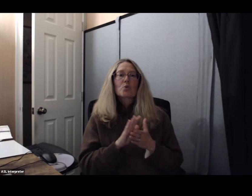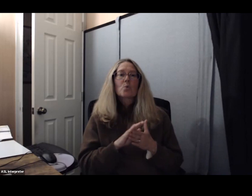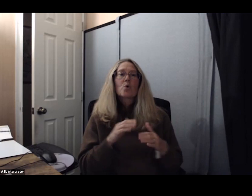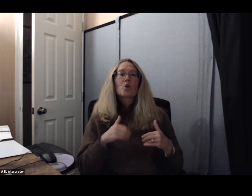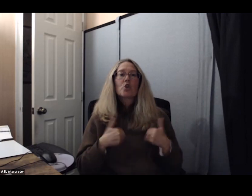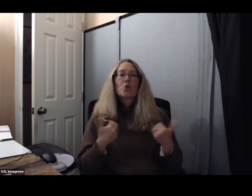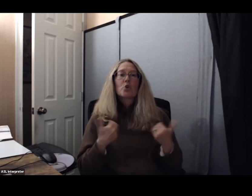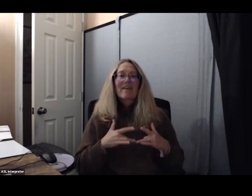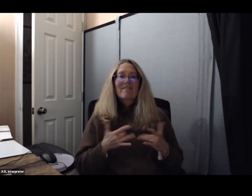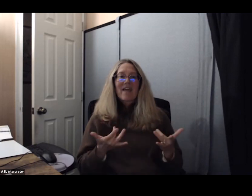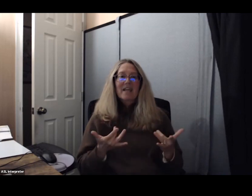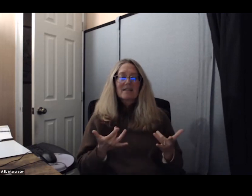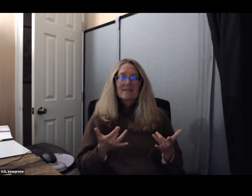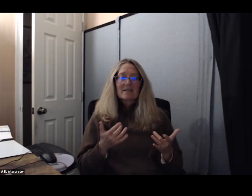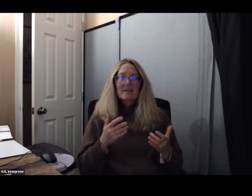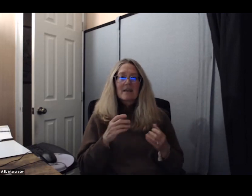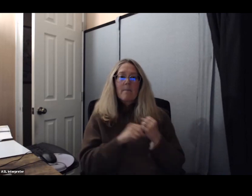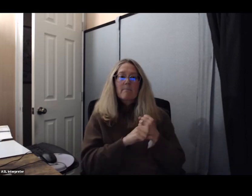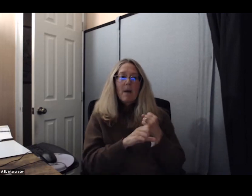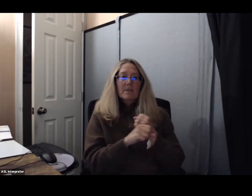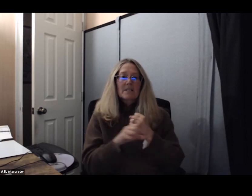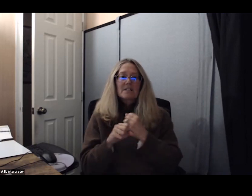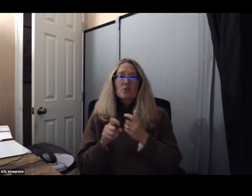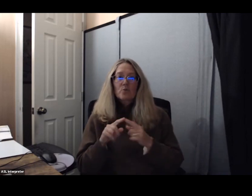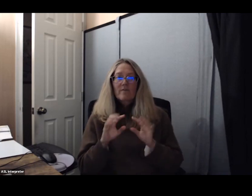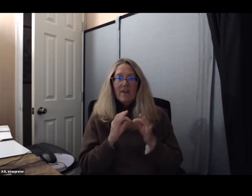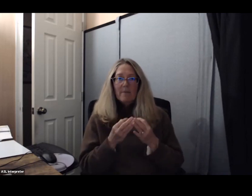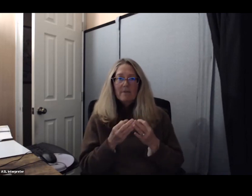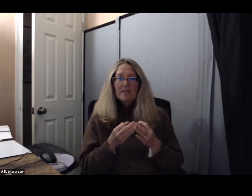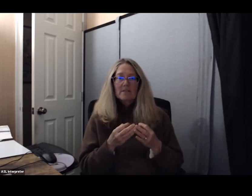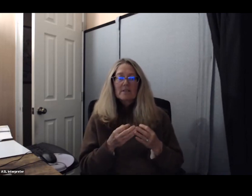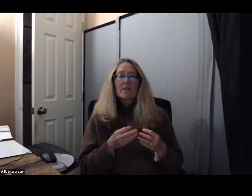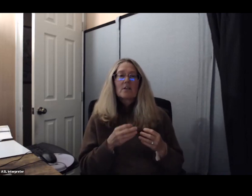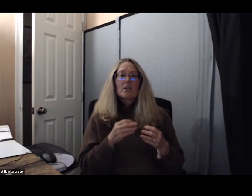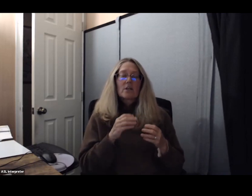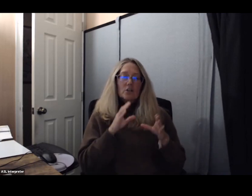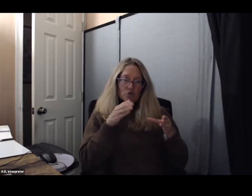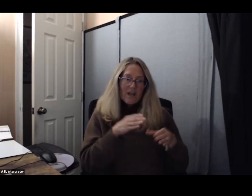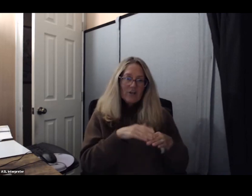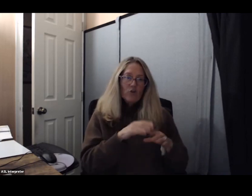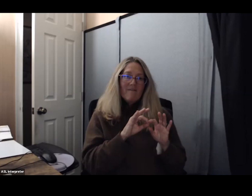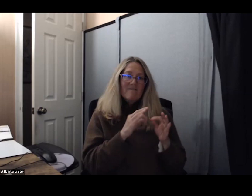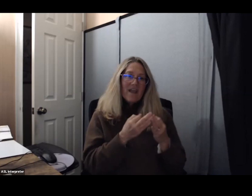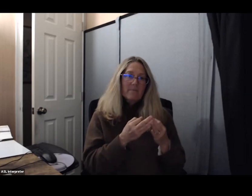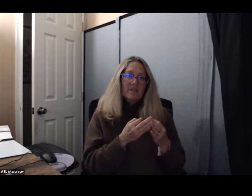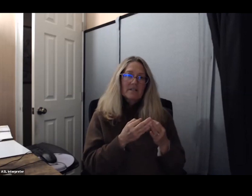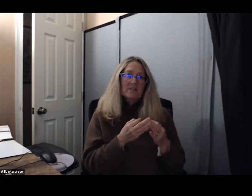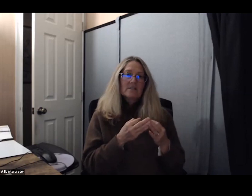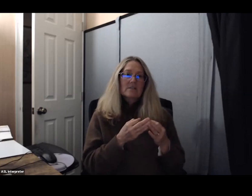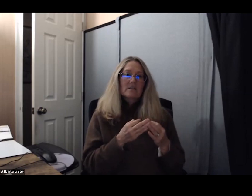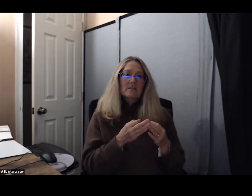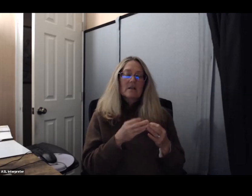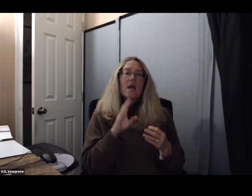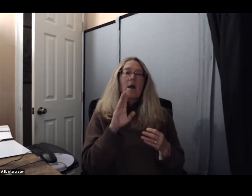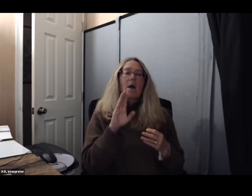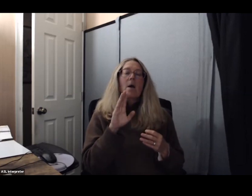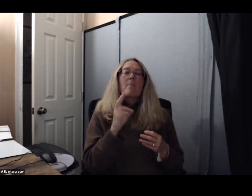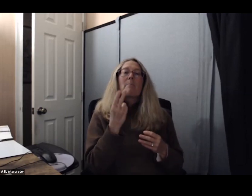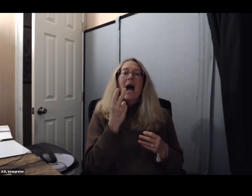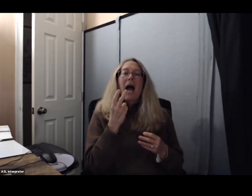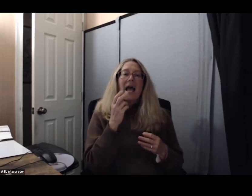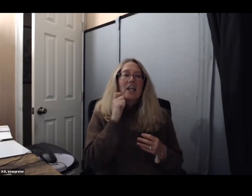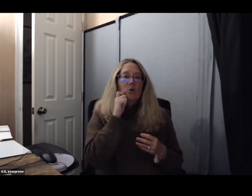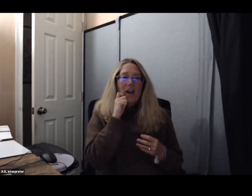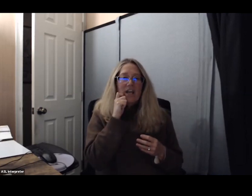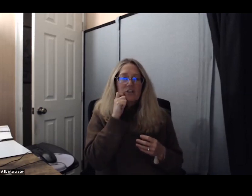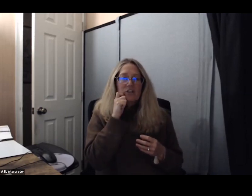we've also publicized to many of our families, that is directed at families that are biracial or Black, and that went